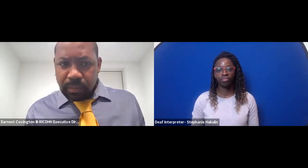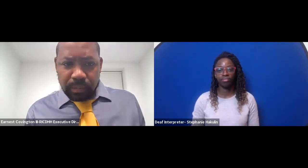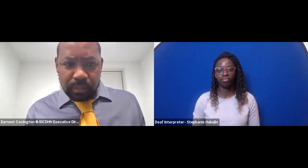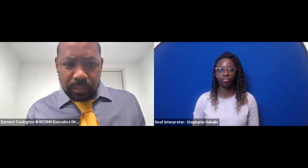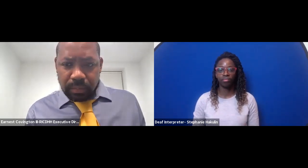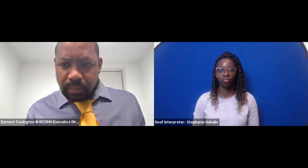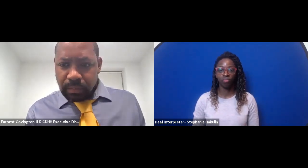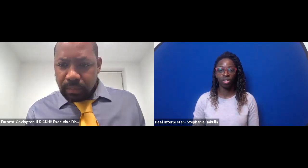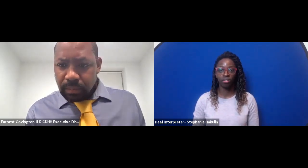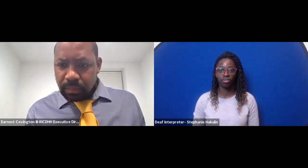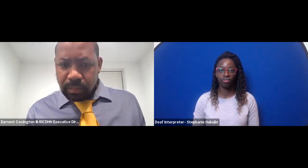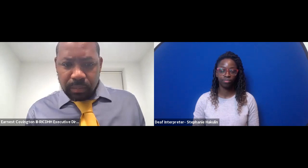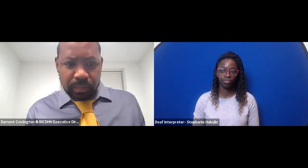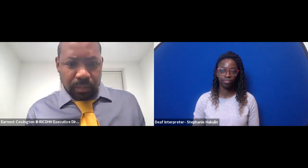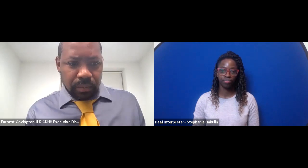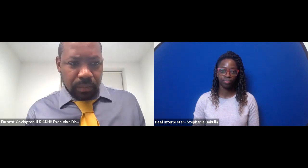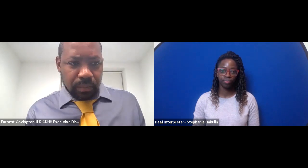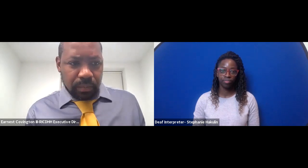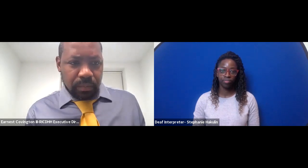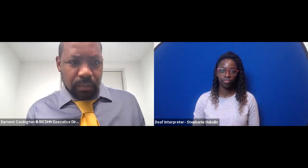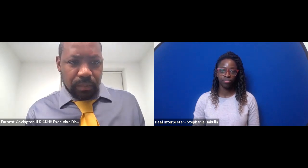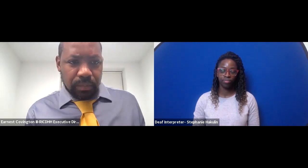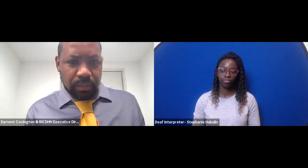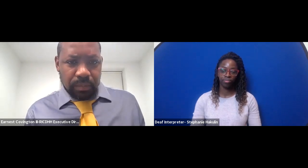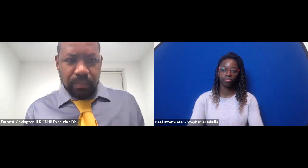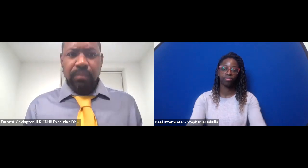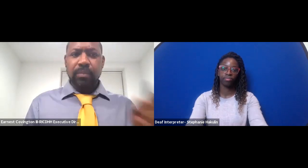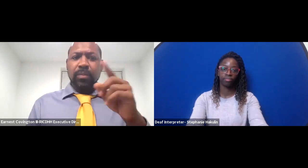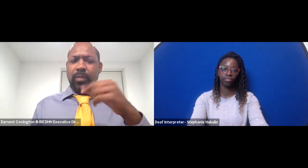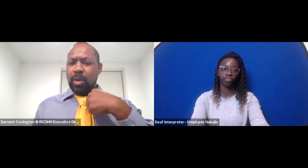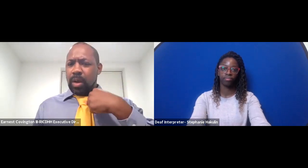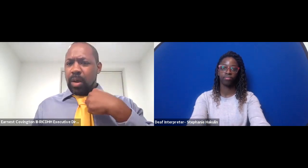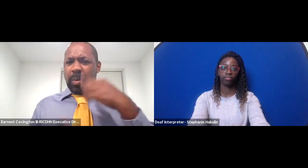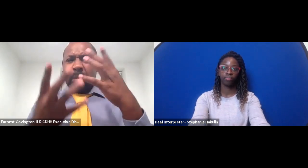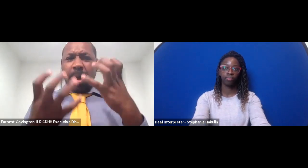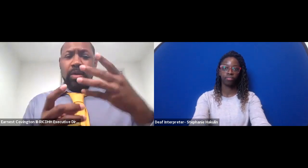So I'm looking to see who else is here that I want to introduce.